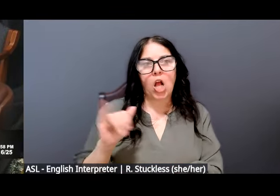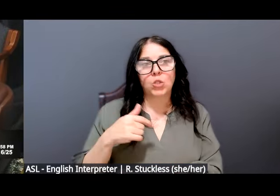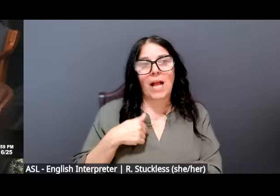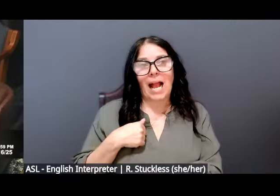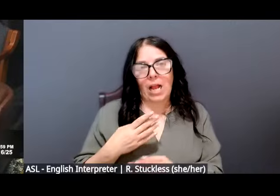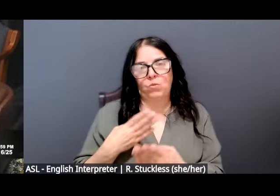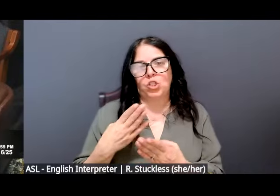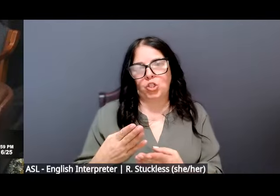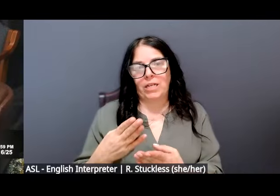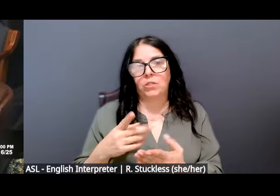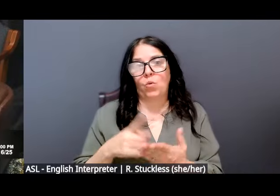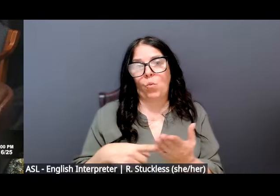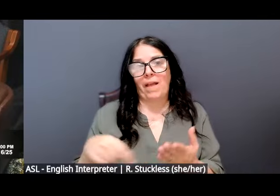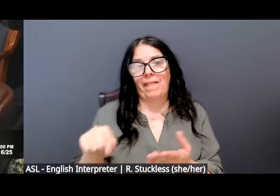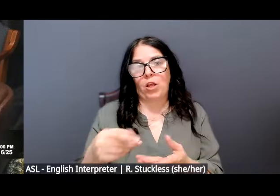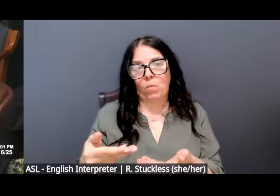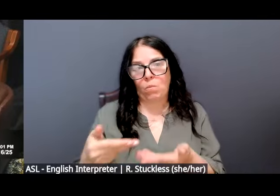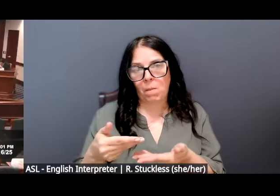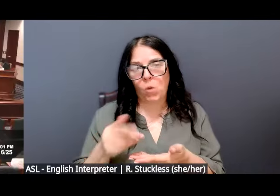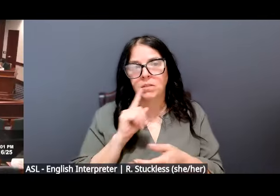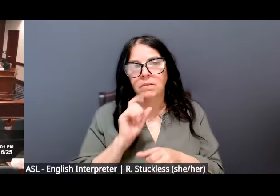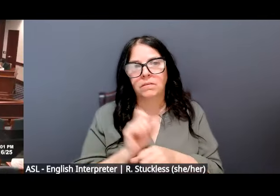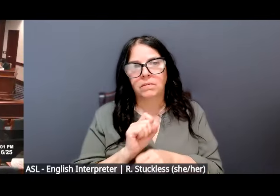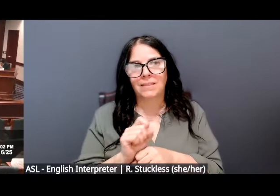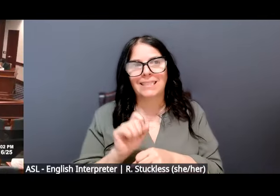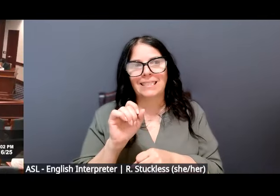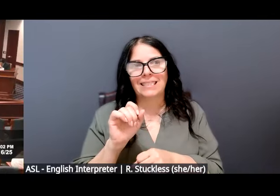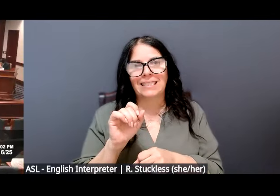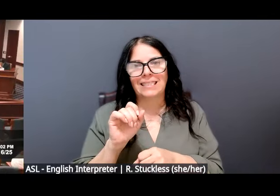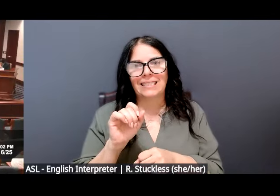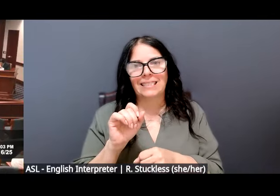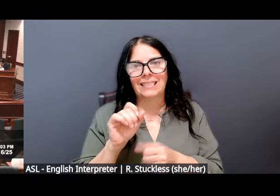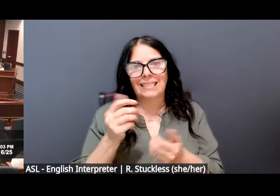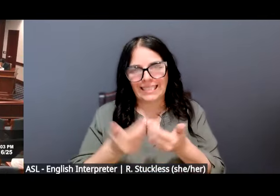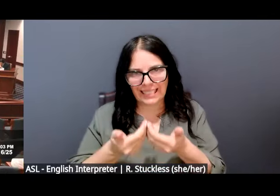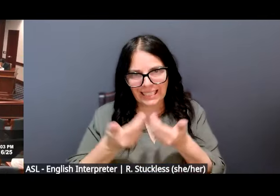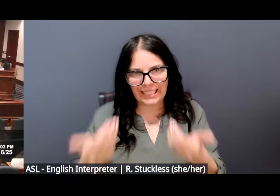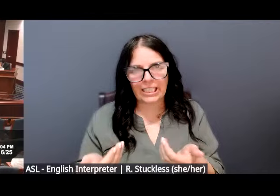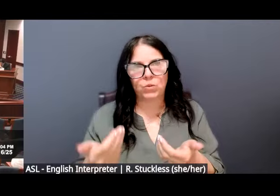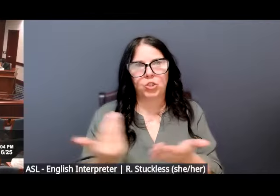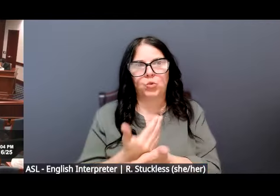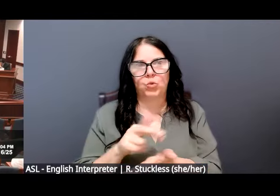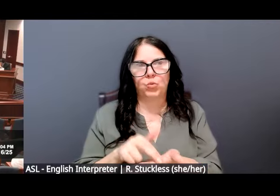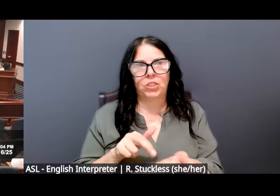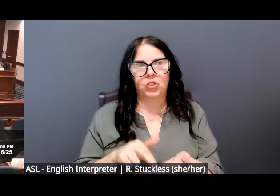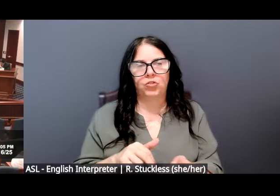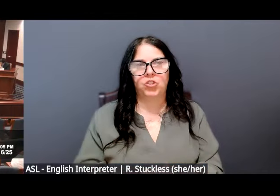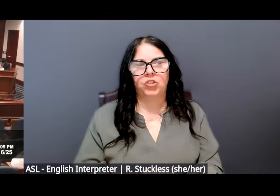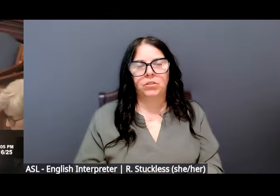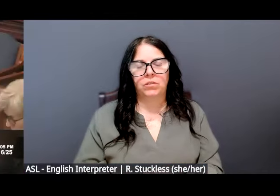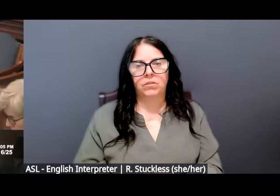these folks are proposing is distinguishes new registrations, right?